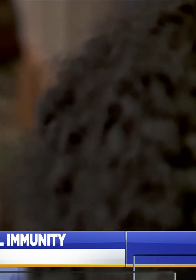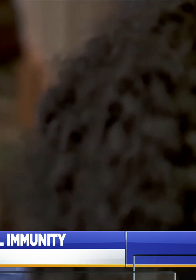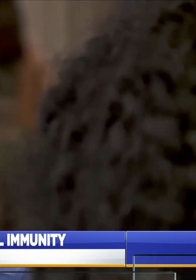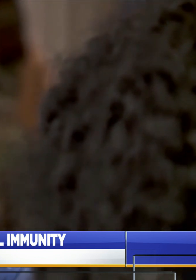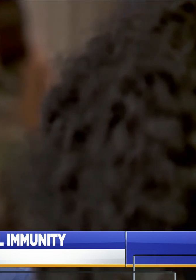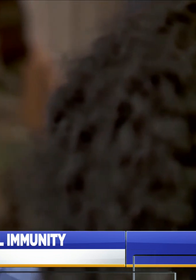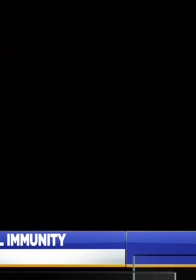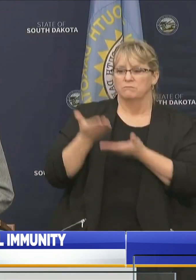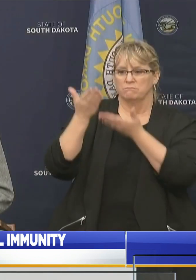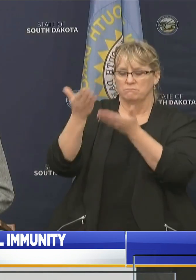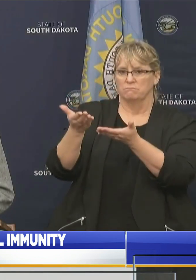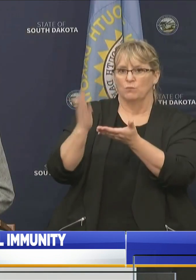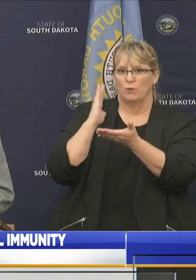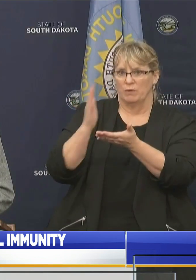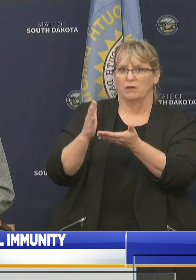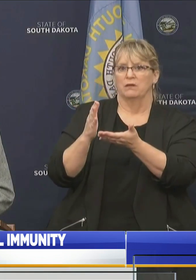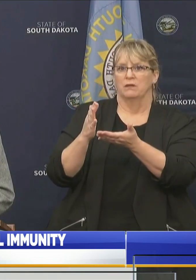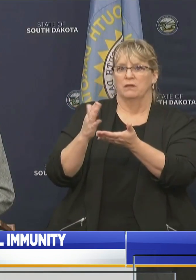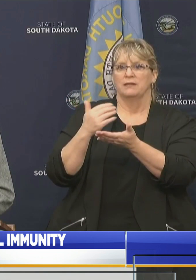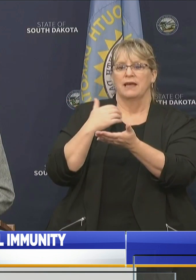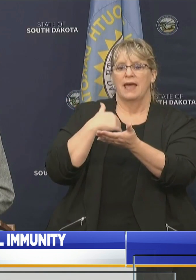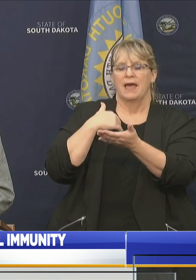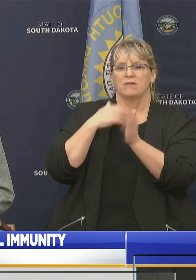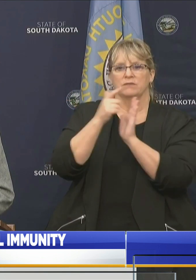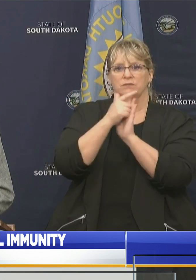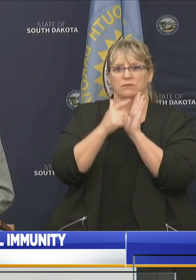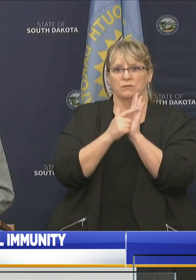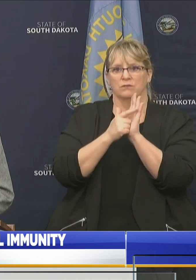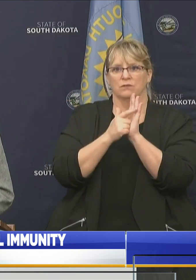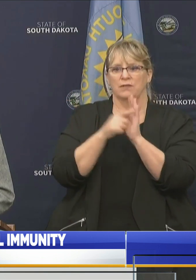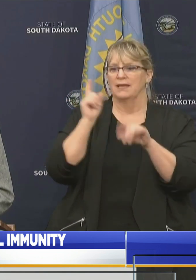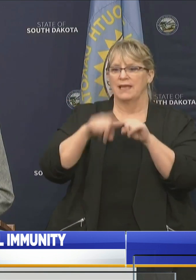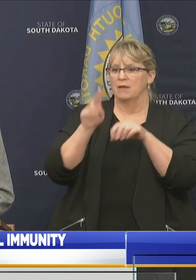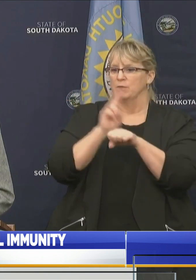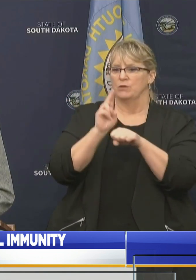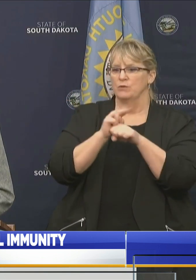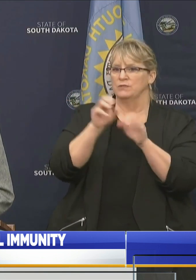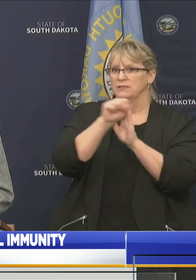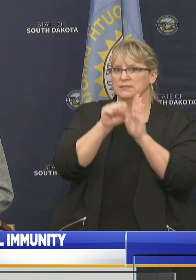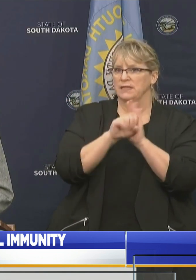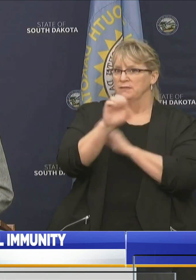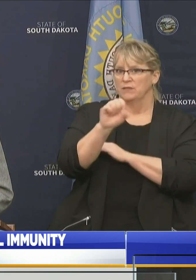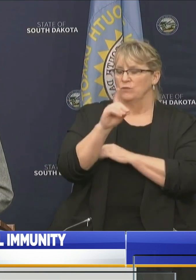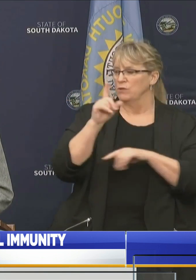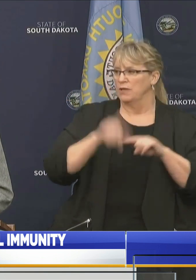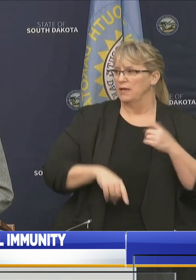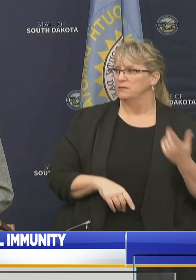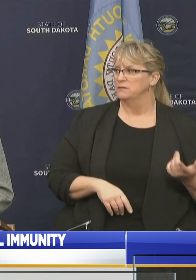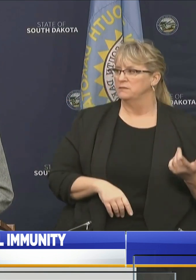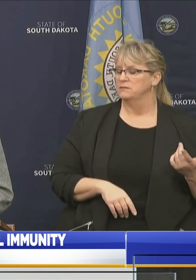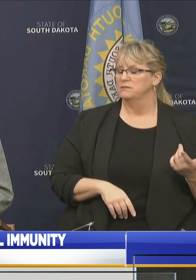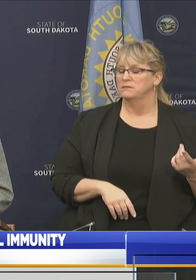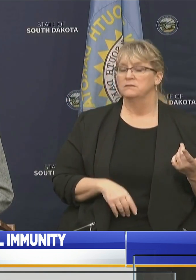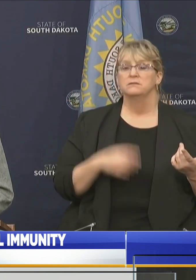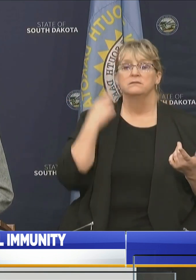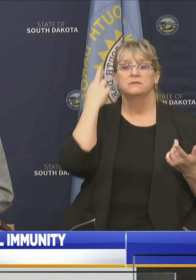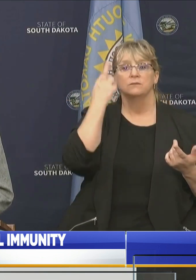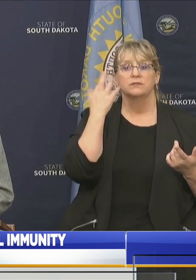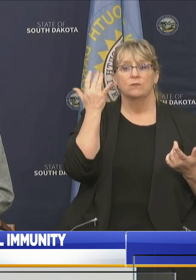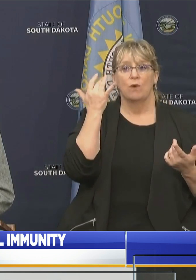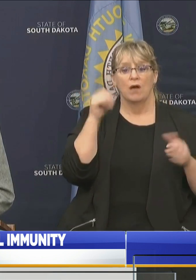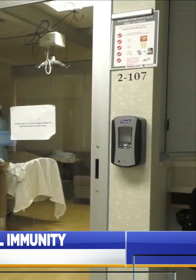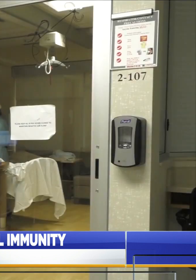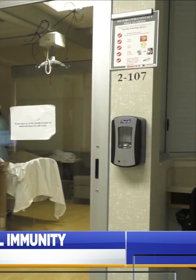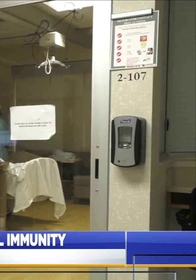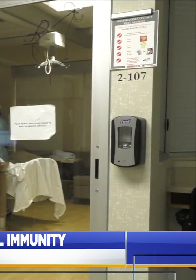19 shot should still be a person's choice, but she notes that her bill differs from measures introduced by lawmakers which would ban